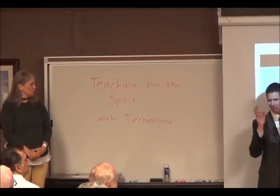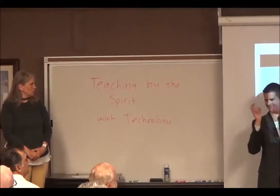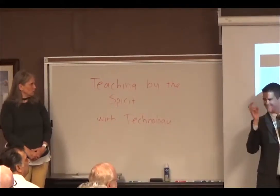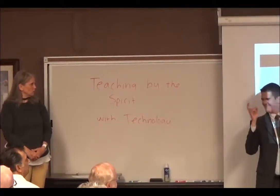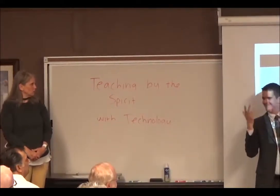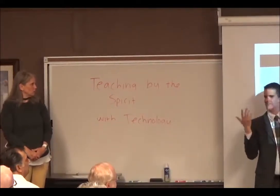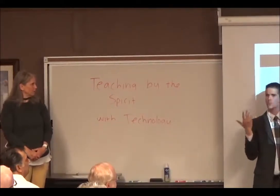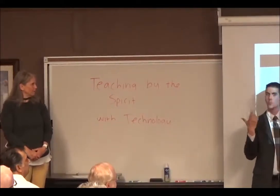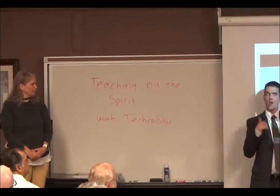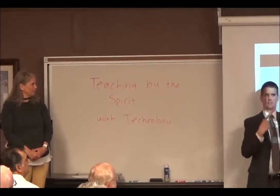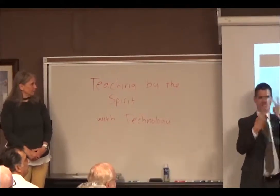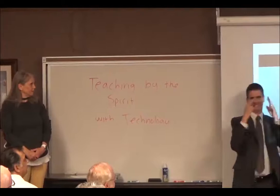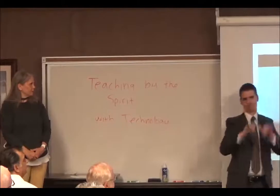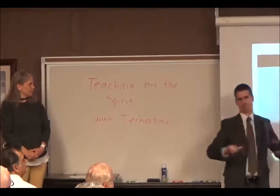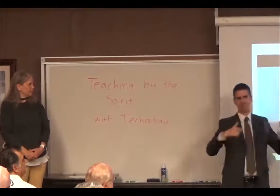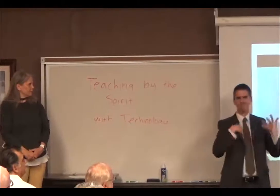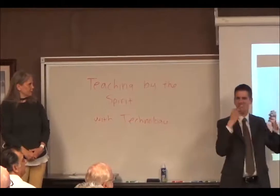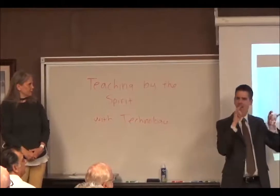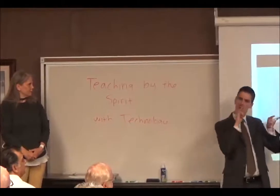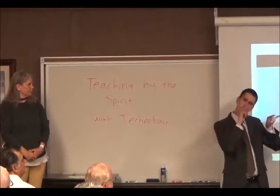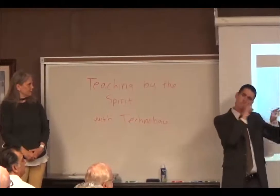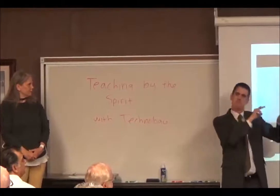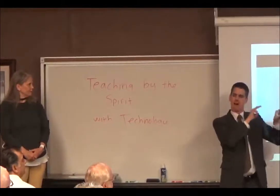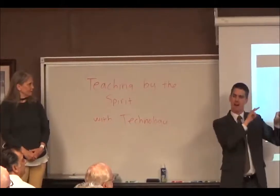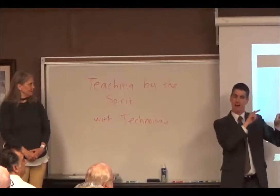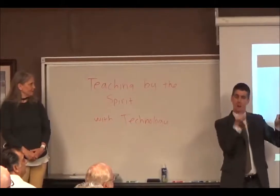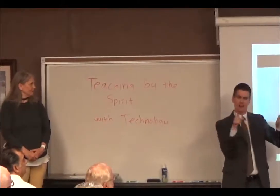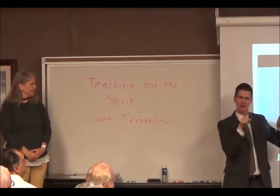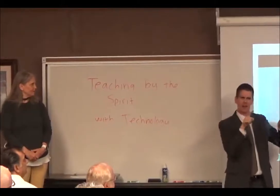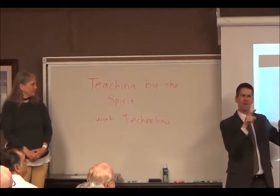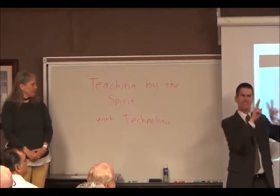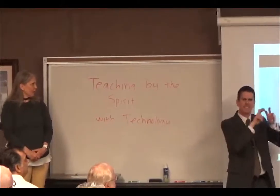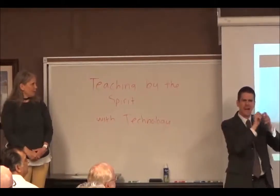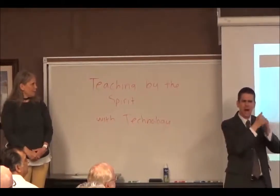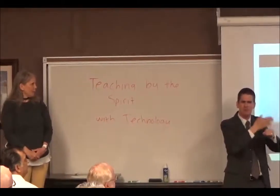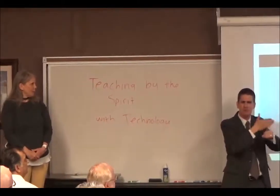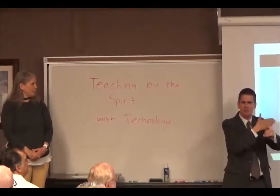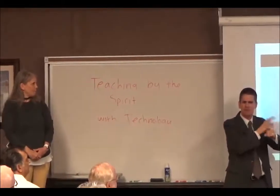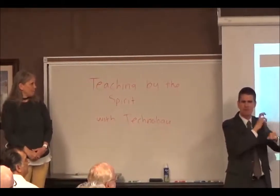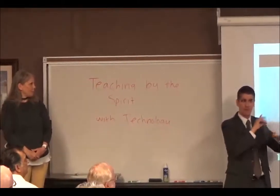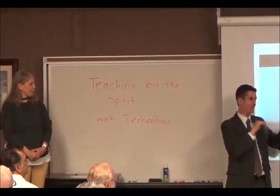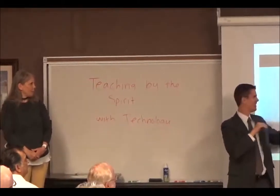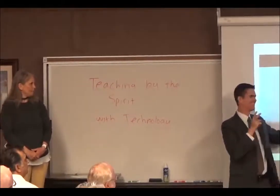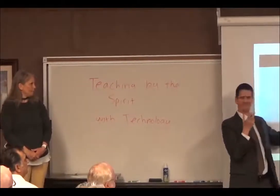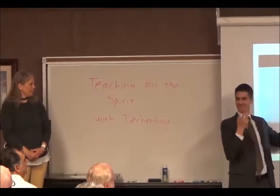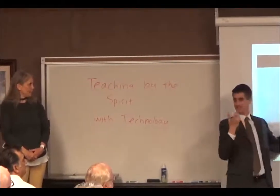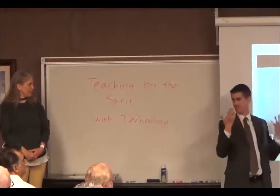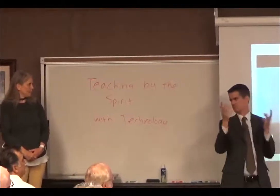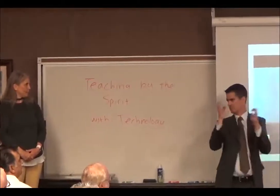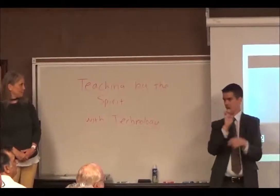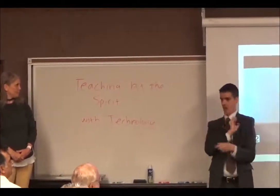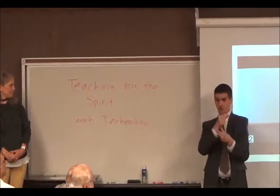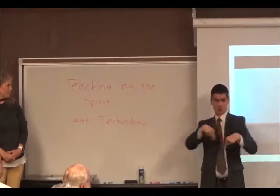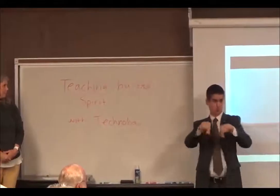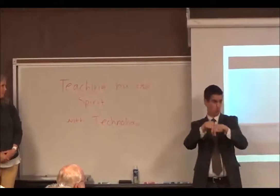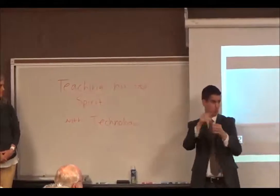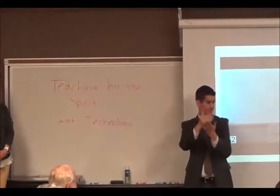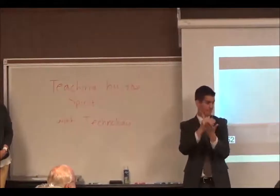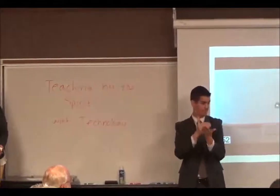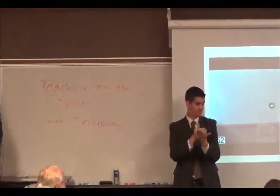This is kind of an imagination video. You see, it's a kind of mockumentary. It's a mock bishop. Anyway, it's a